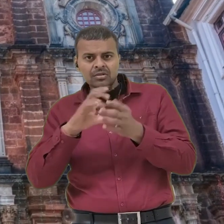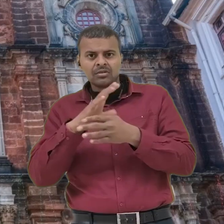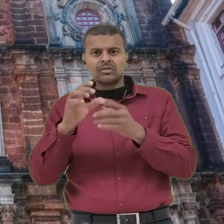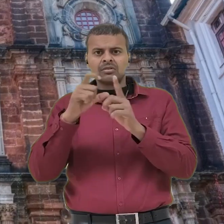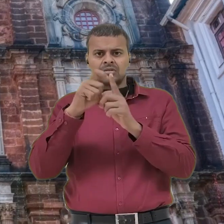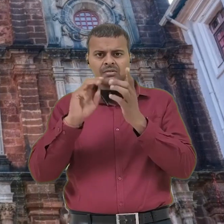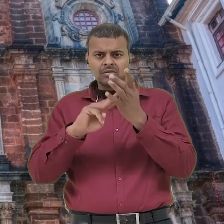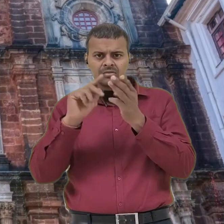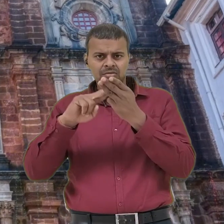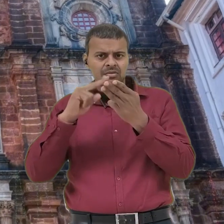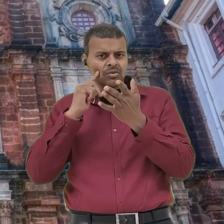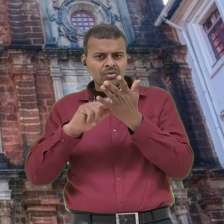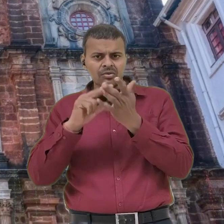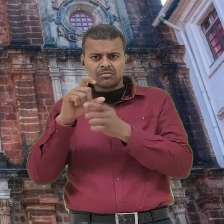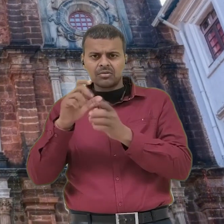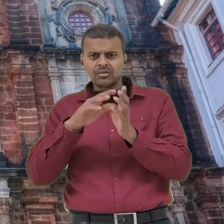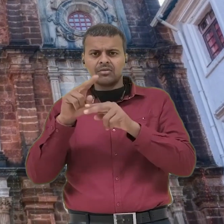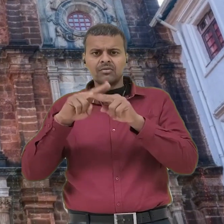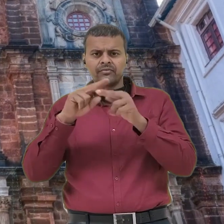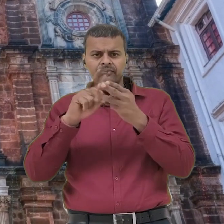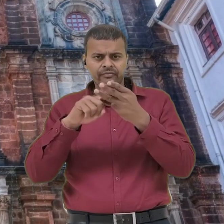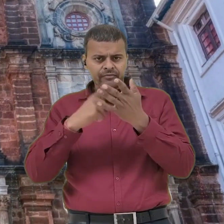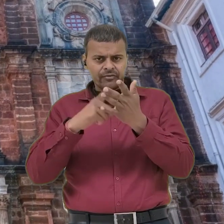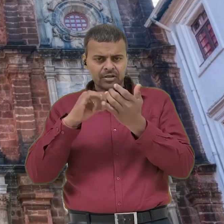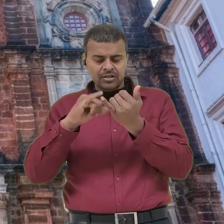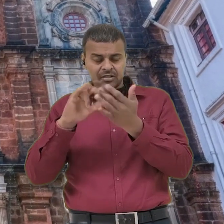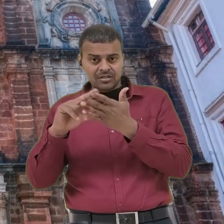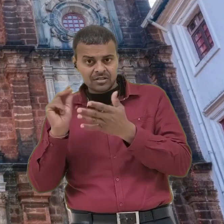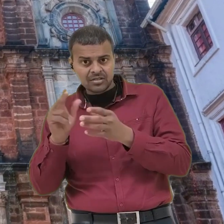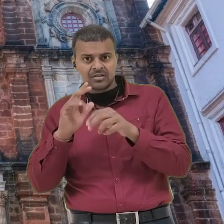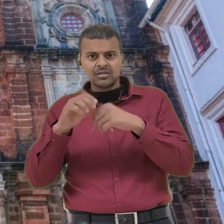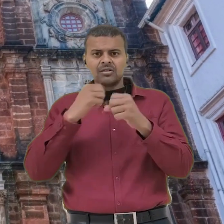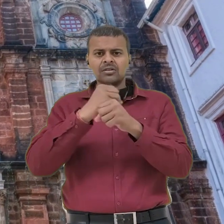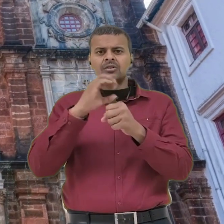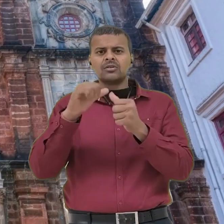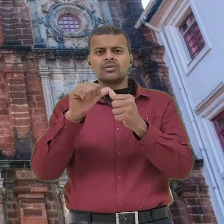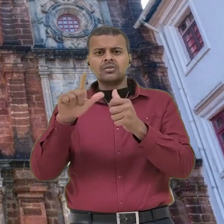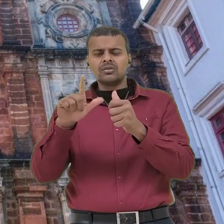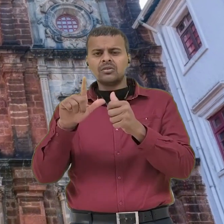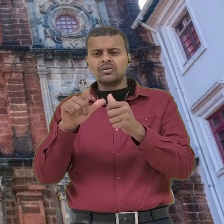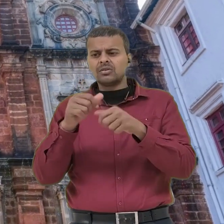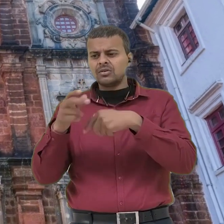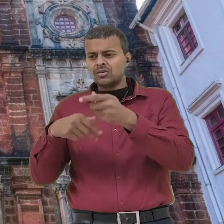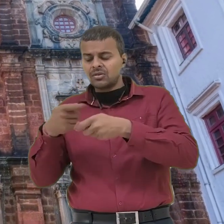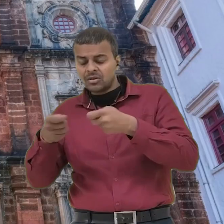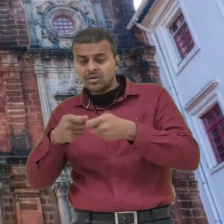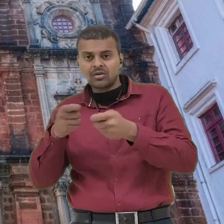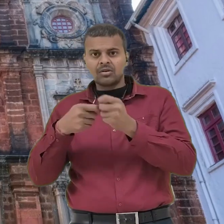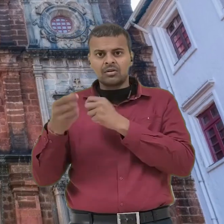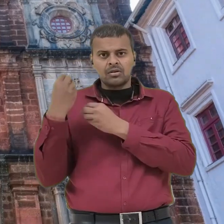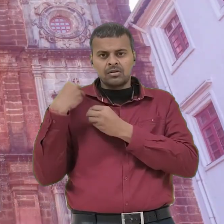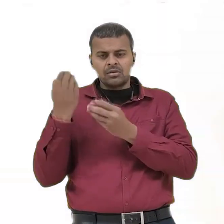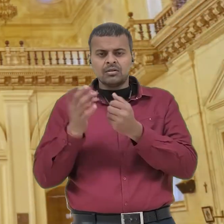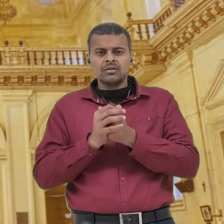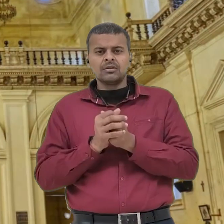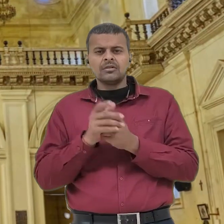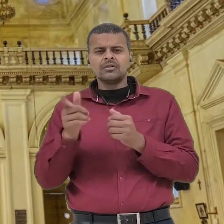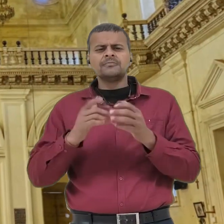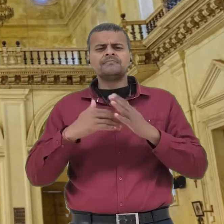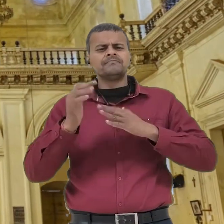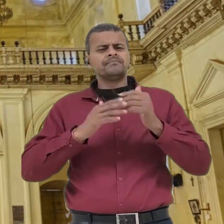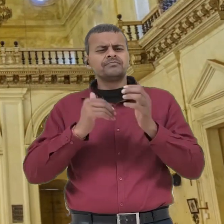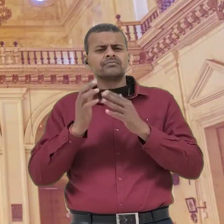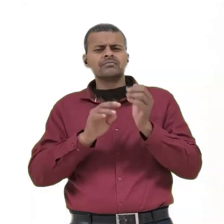The structure is 55.77 meter long, 16.76 meter broad, and